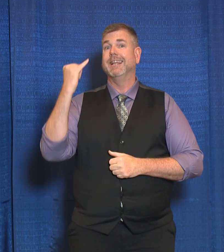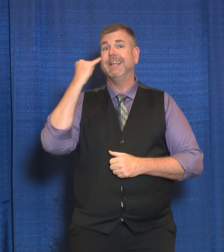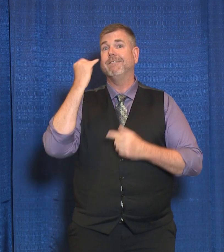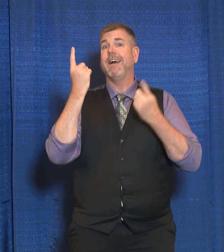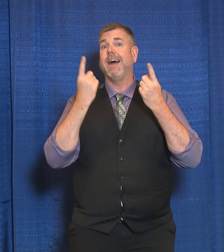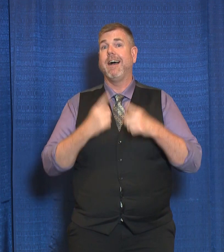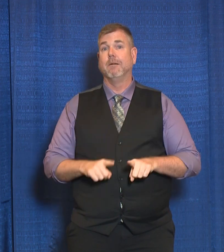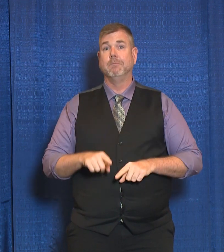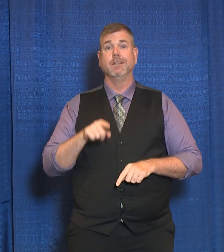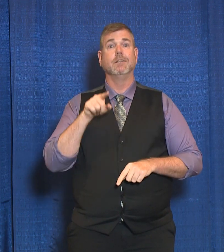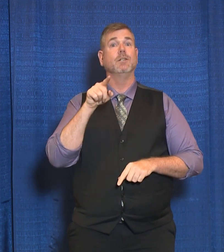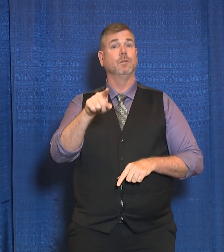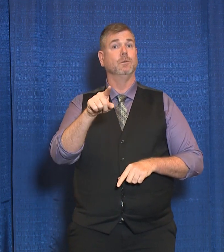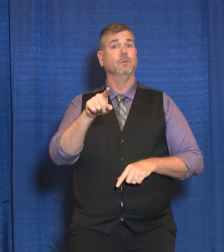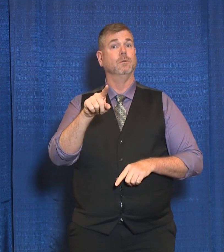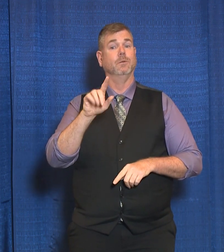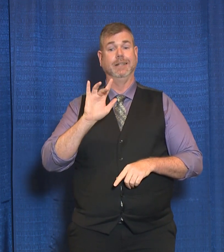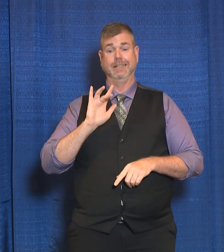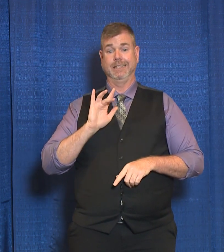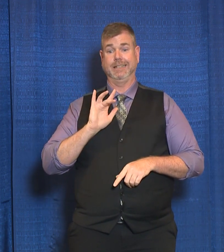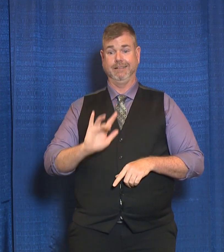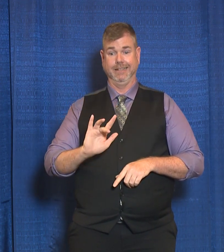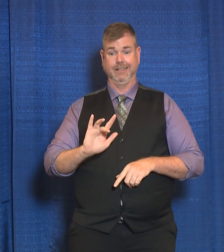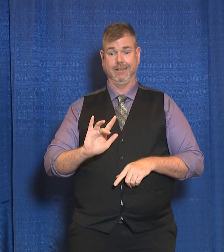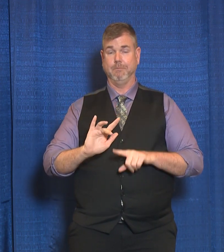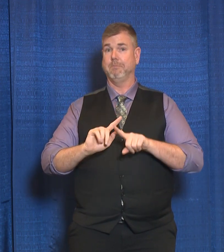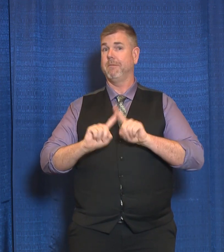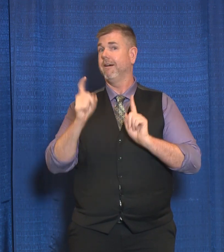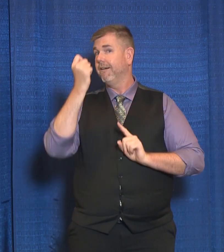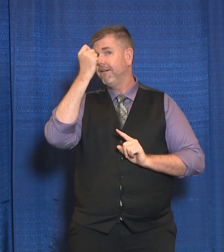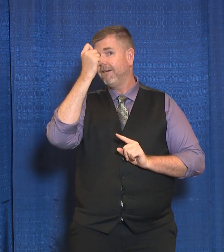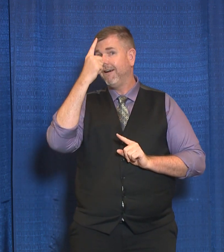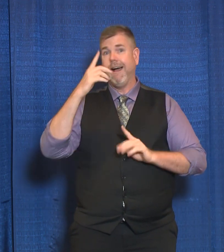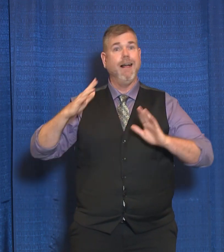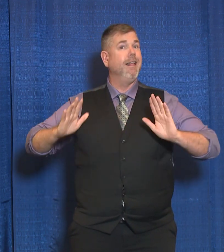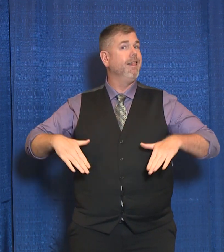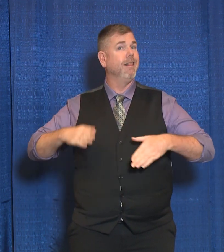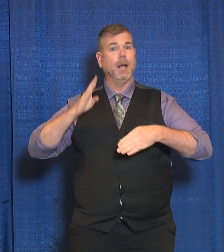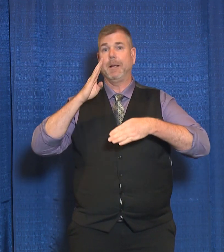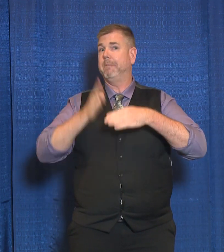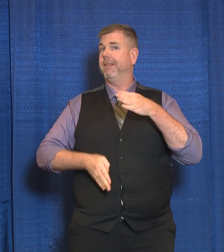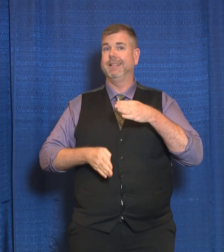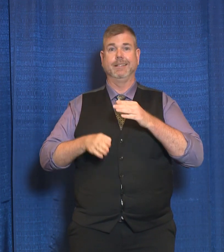If you have left a required field blank, you will be prompted to complete it.